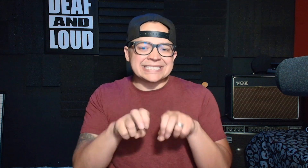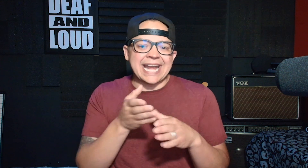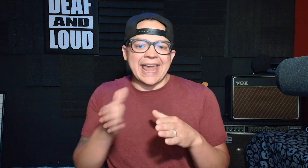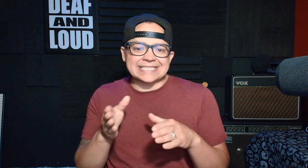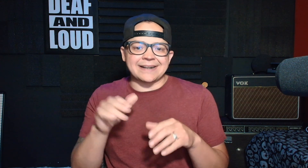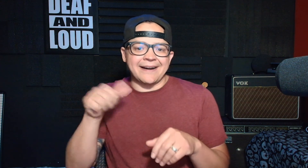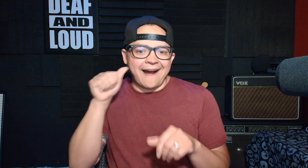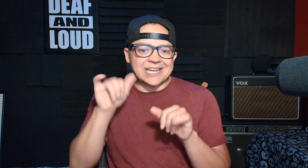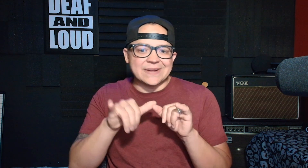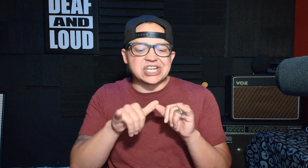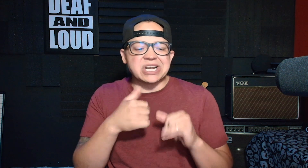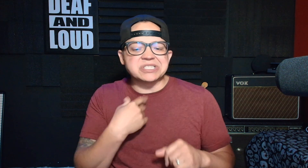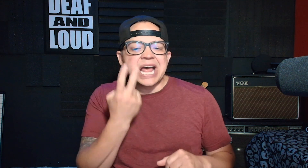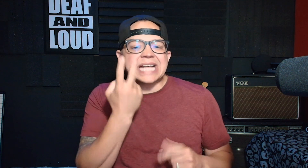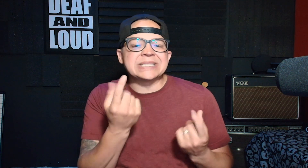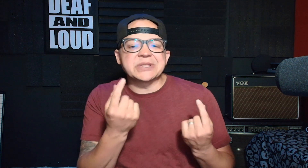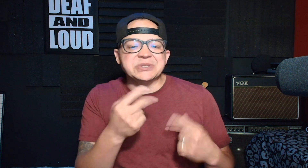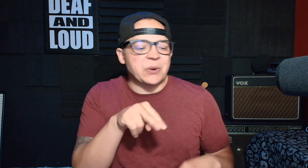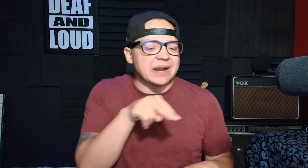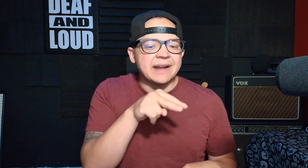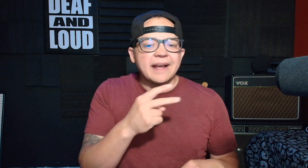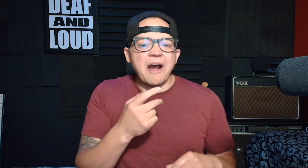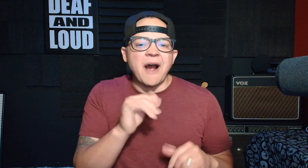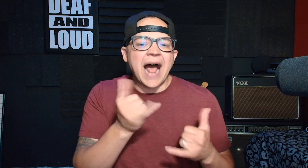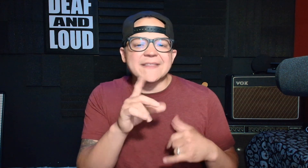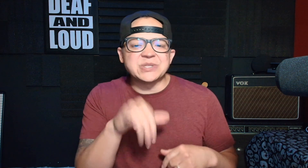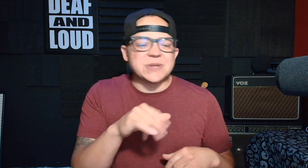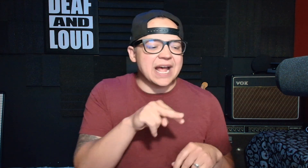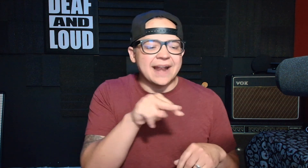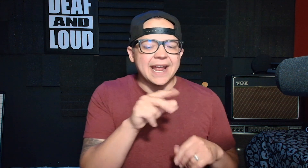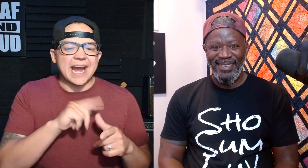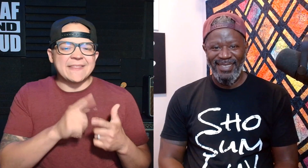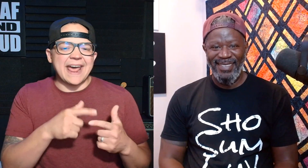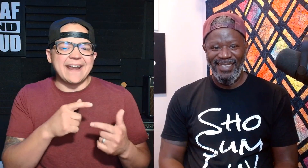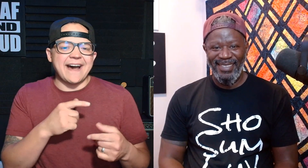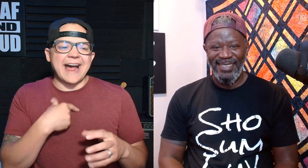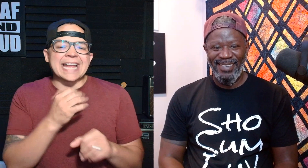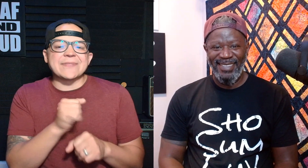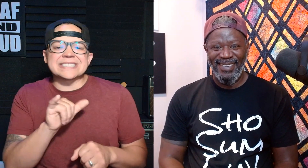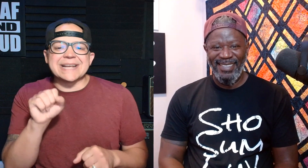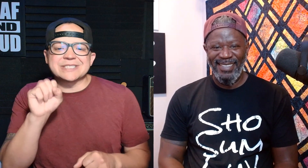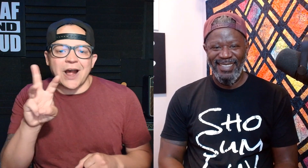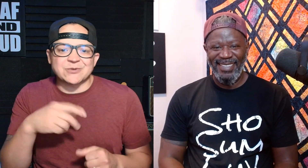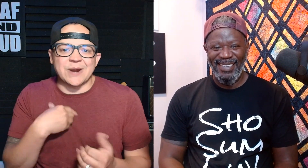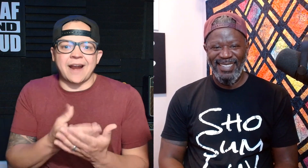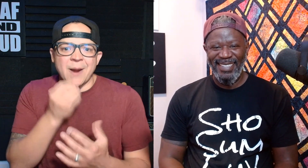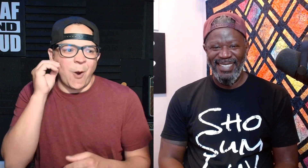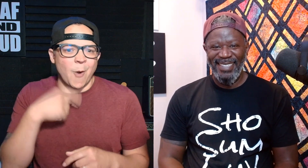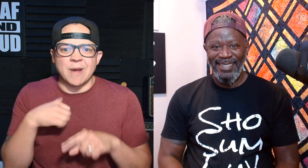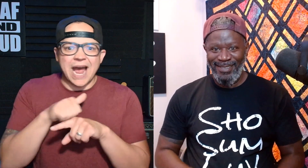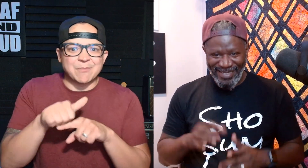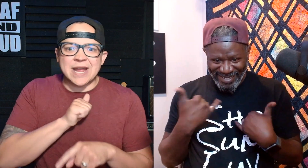I sit next to audio engineers. I see what they're doing. How do they do that? And then I get the same software. I